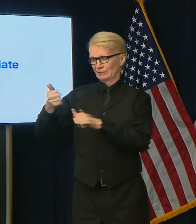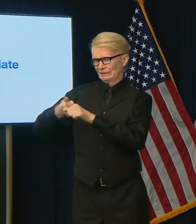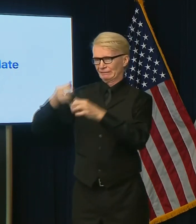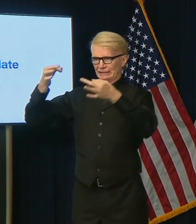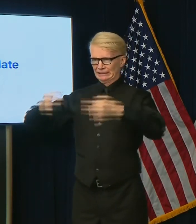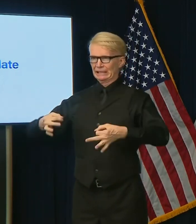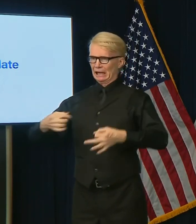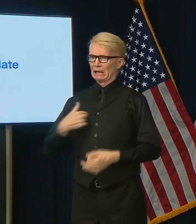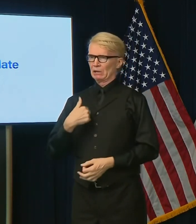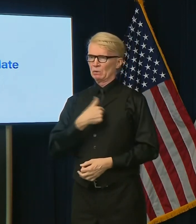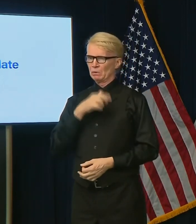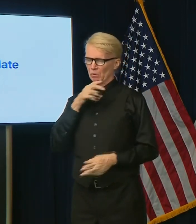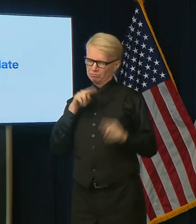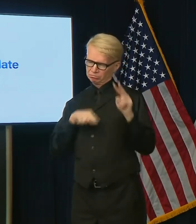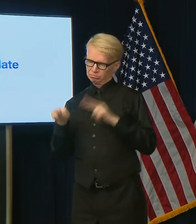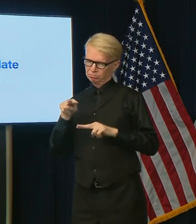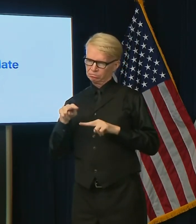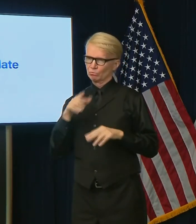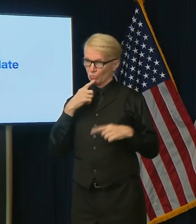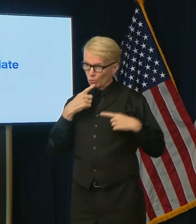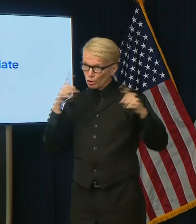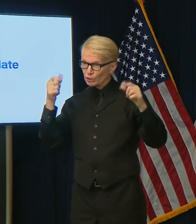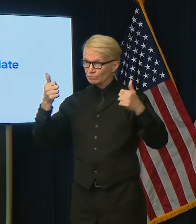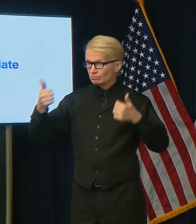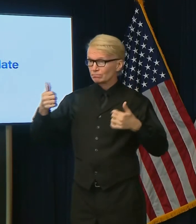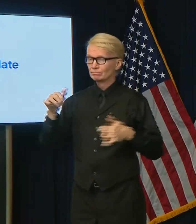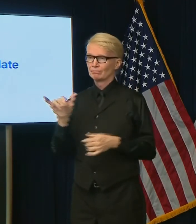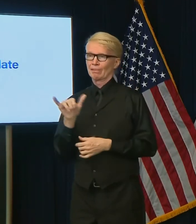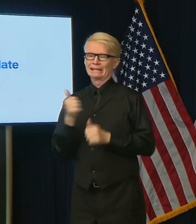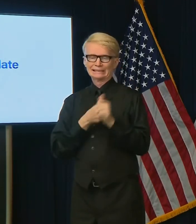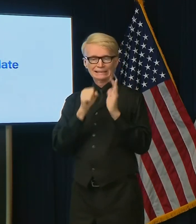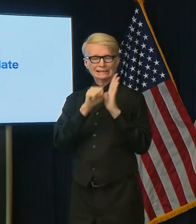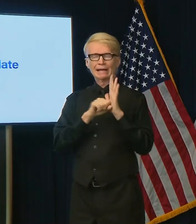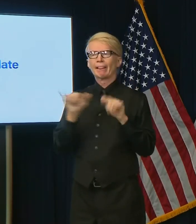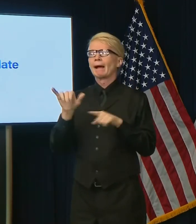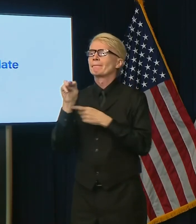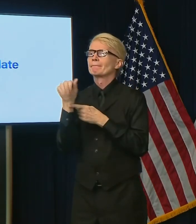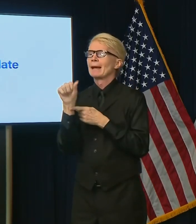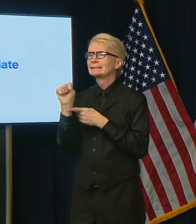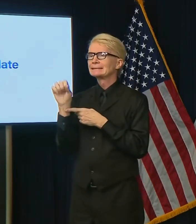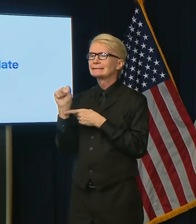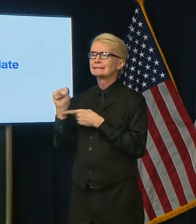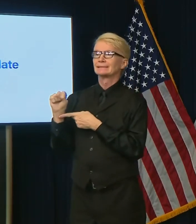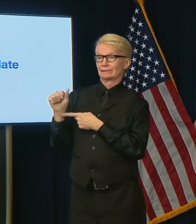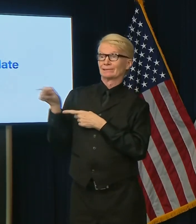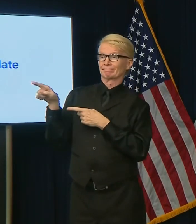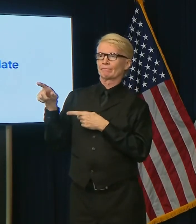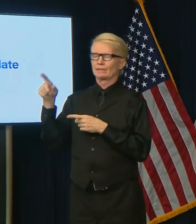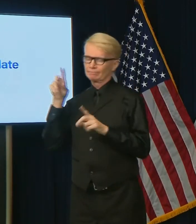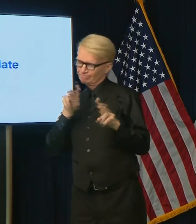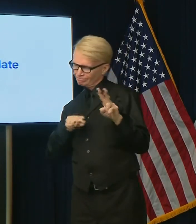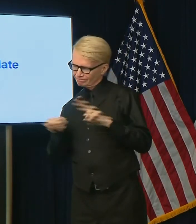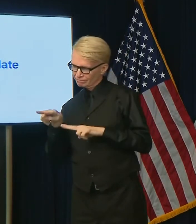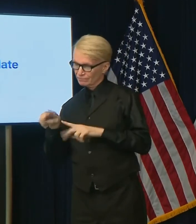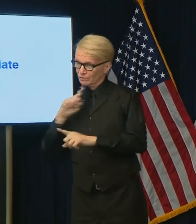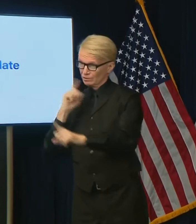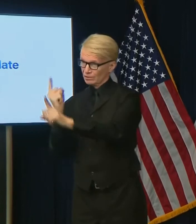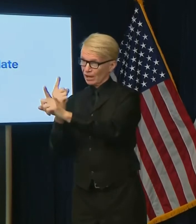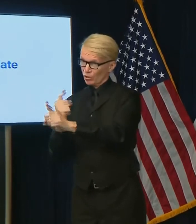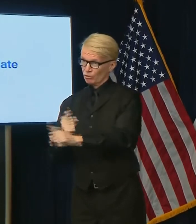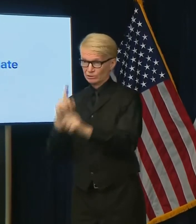share what they learned. Massachusetts, for example, quickly launched a detailed assessment of the accuracy of